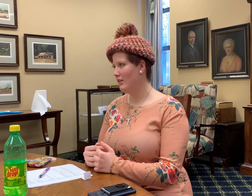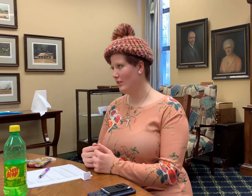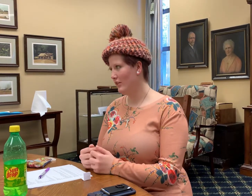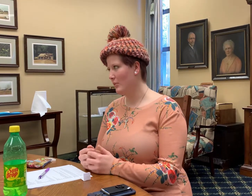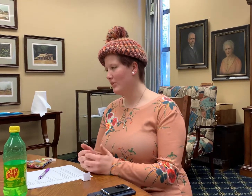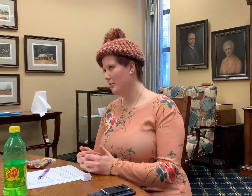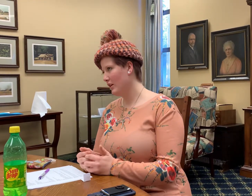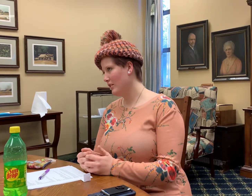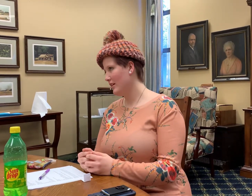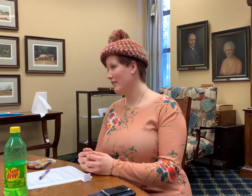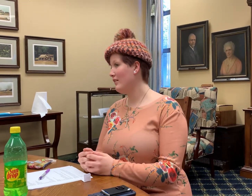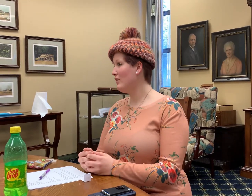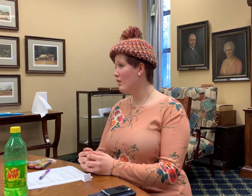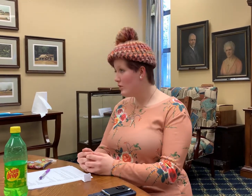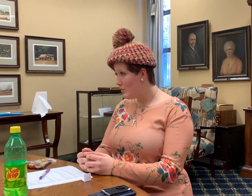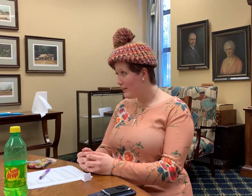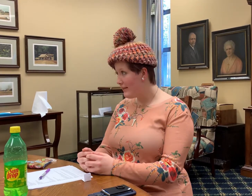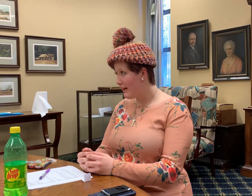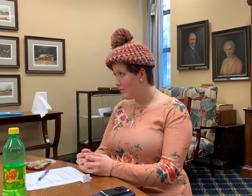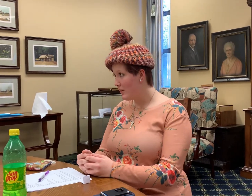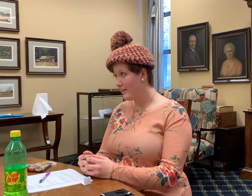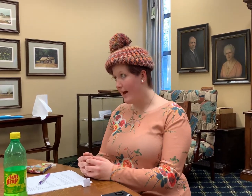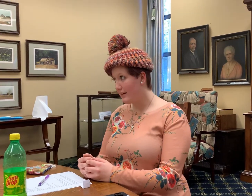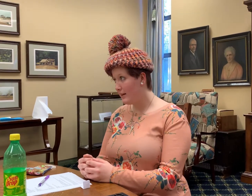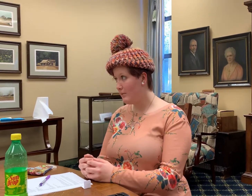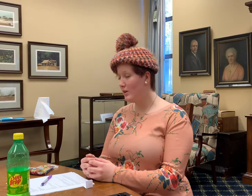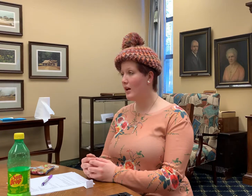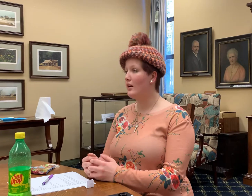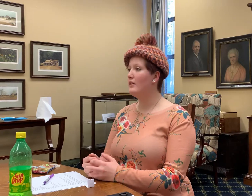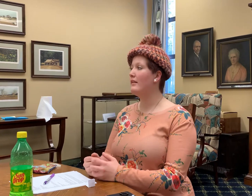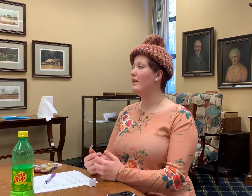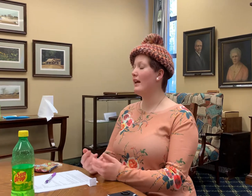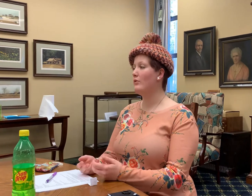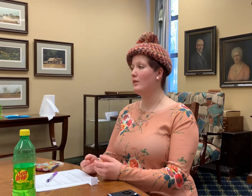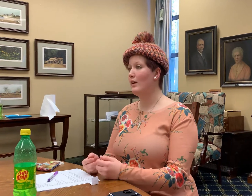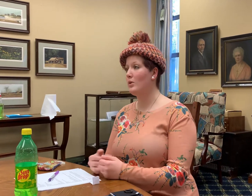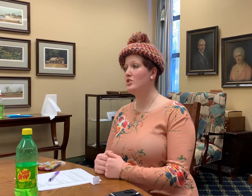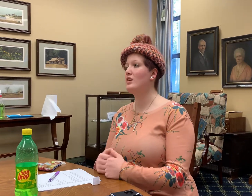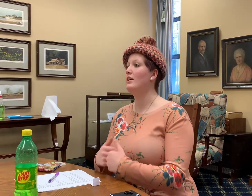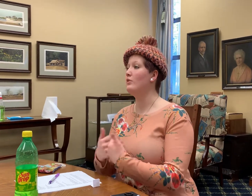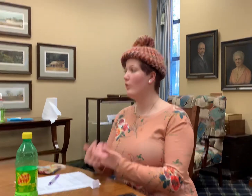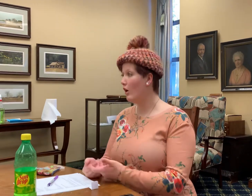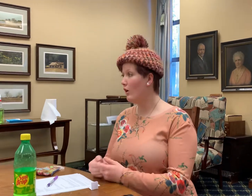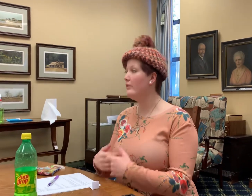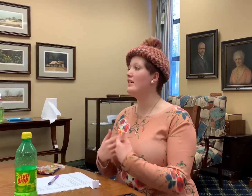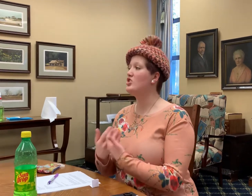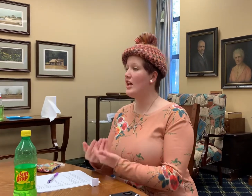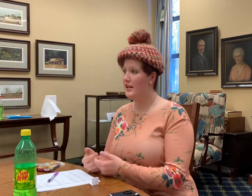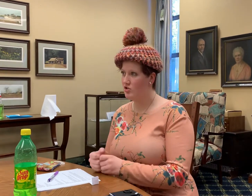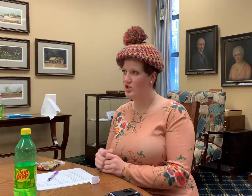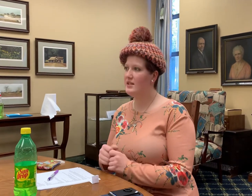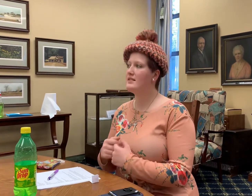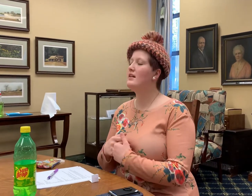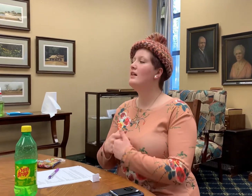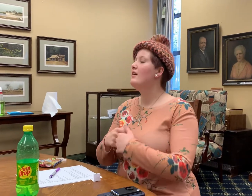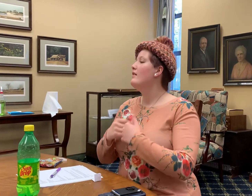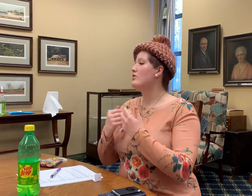some similarities. It's not going to be the same exactly because, like every language, it evolves, it changes. There's